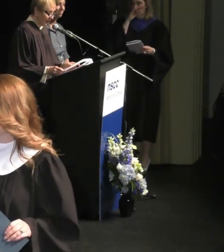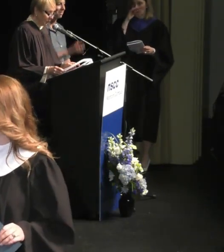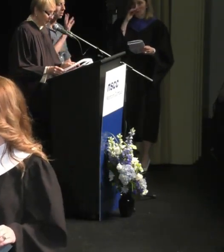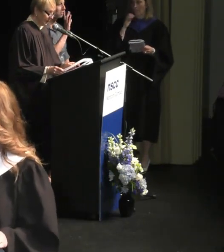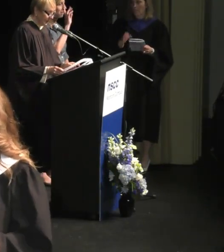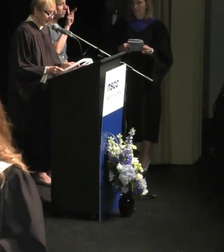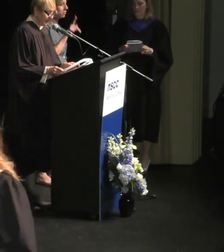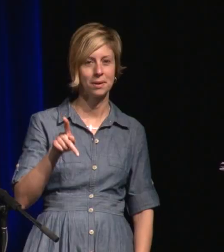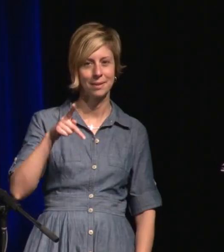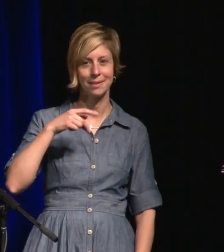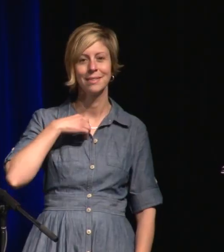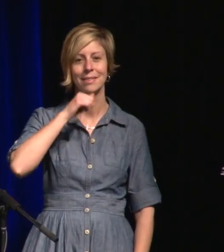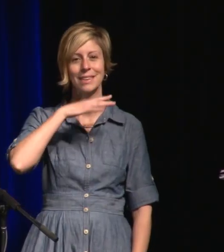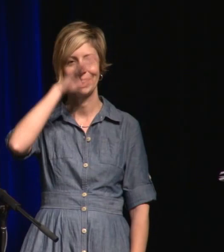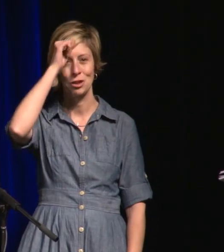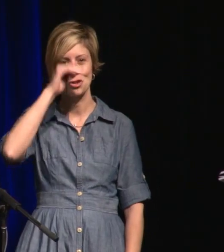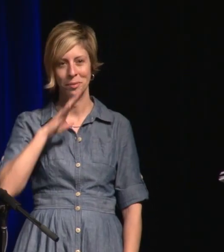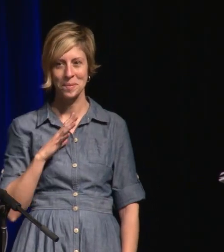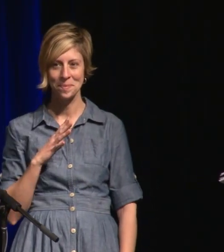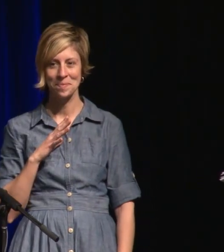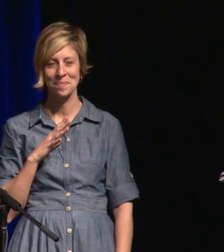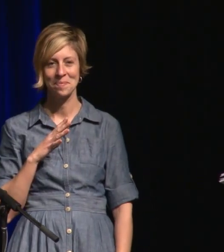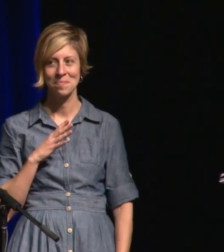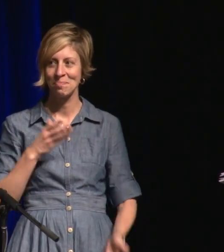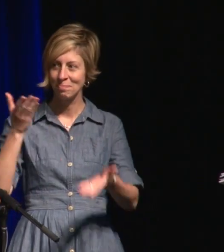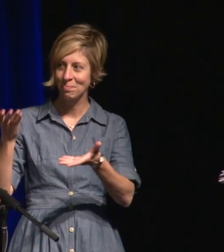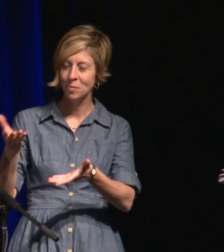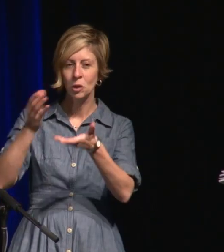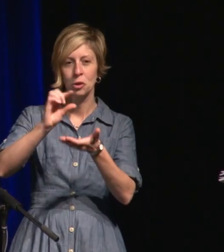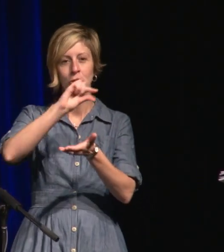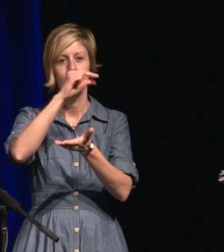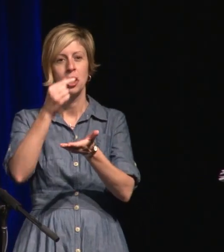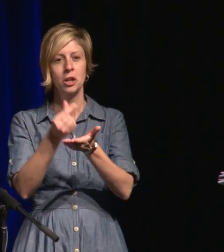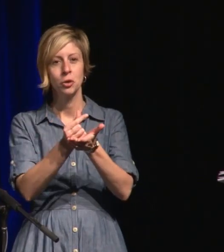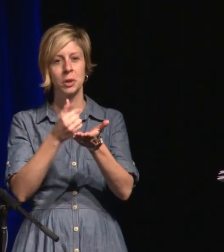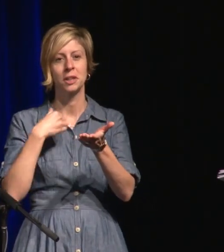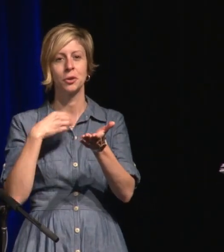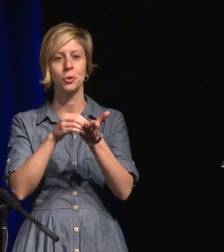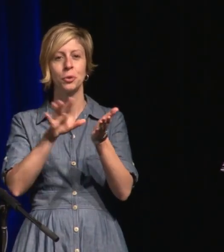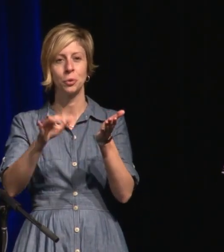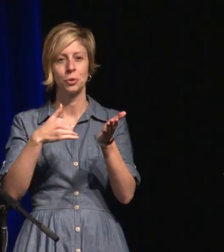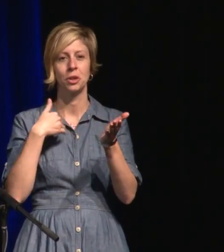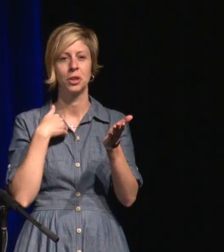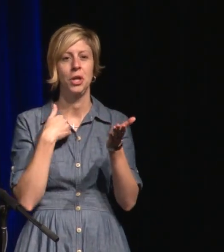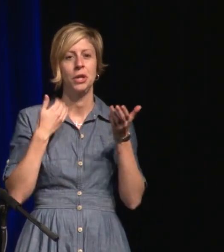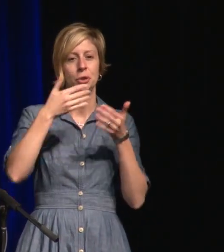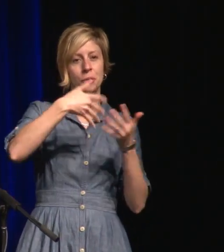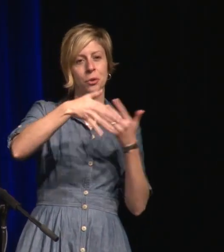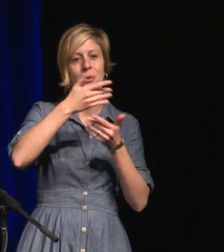Madam Vice President, ladies and gentlemen, the graduates in social services.